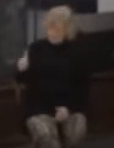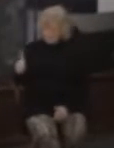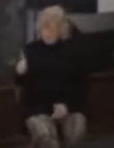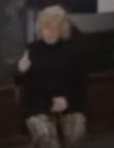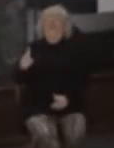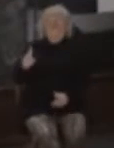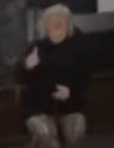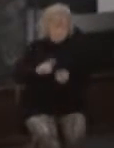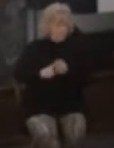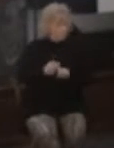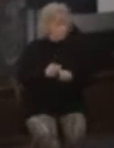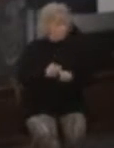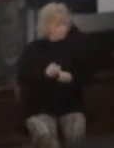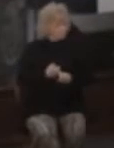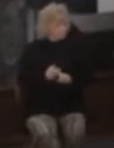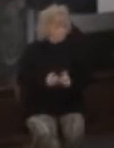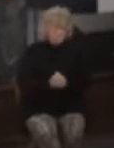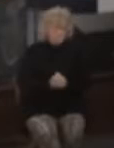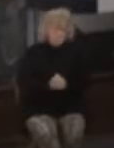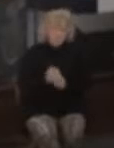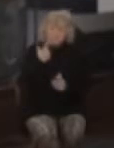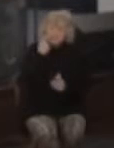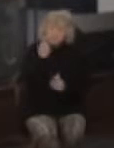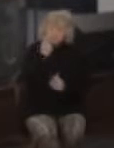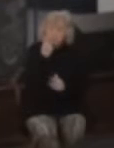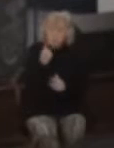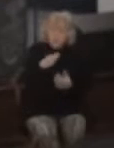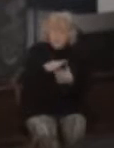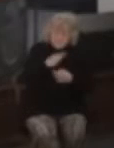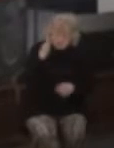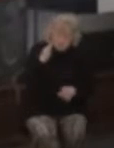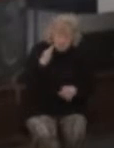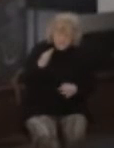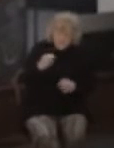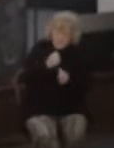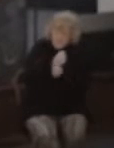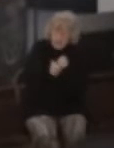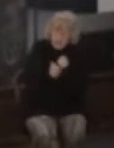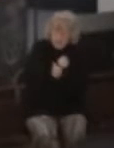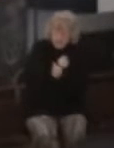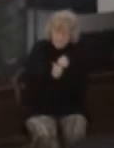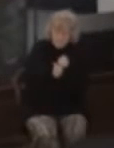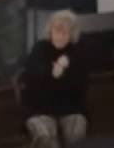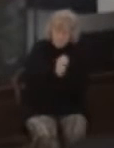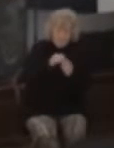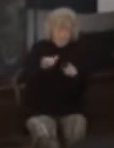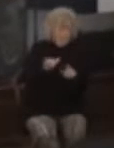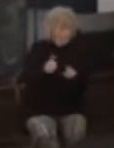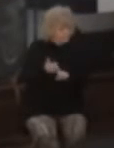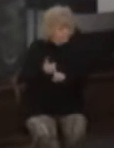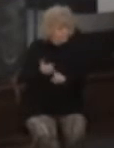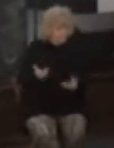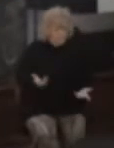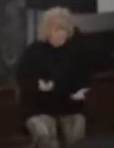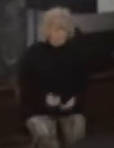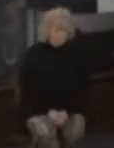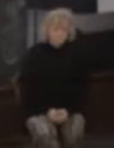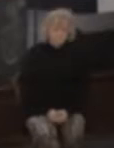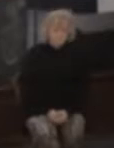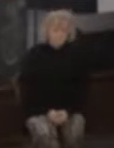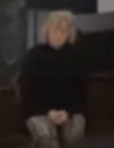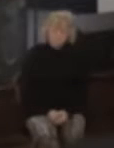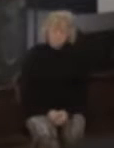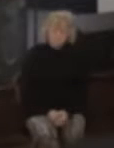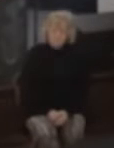Jonathan becomes one in spirit with David, and he loves him as himself. He makes a covenant of friendship with David, and he puts David